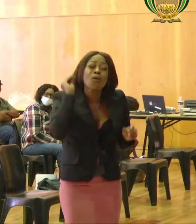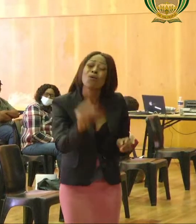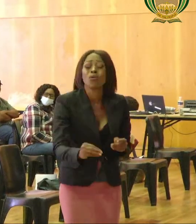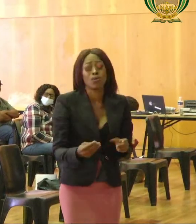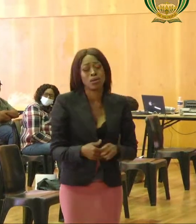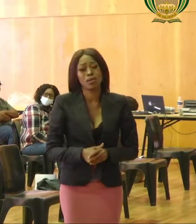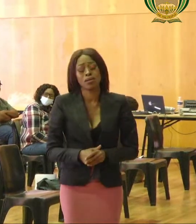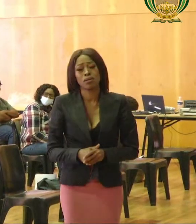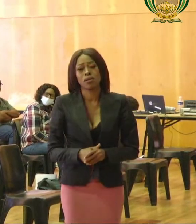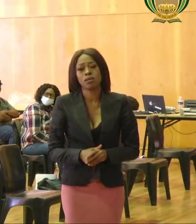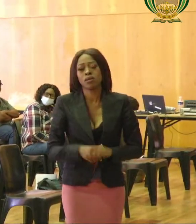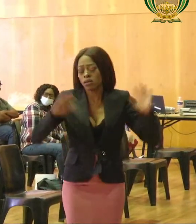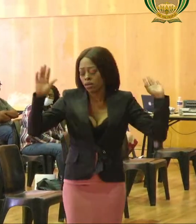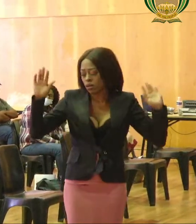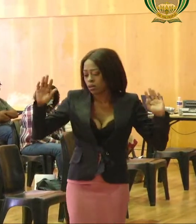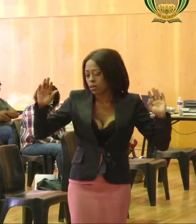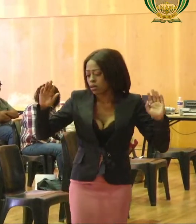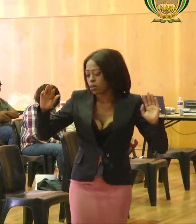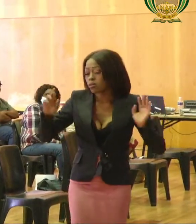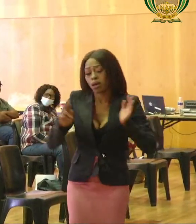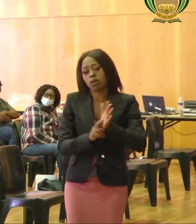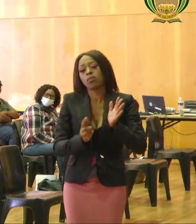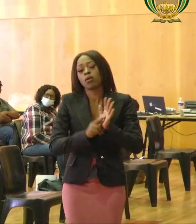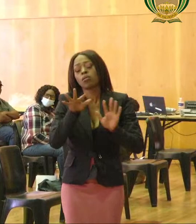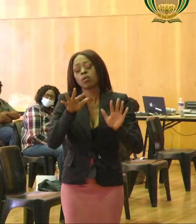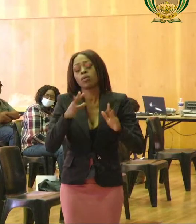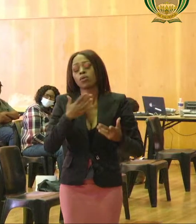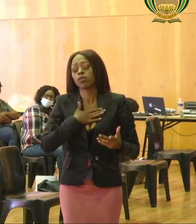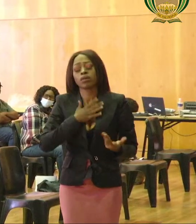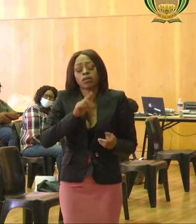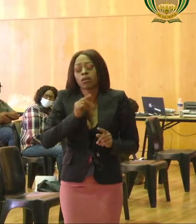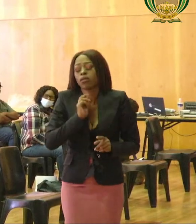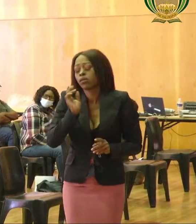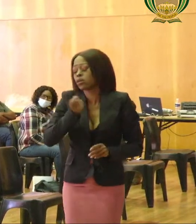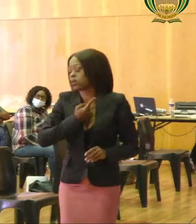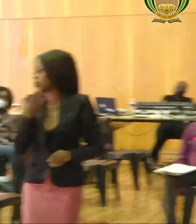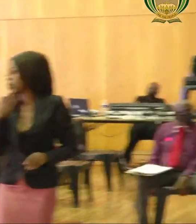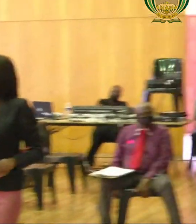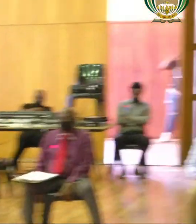So ndithethela ke isikakhulu abantu abangakwazi uzithethela. Enkosi umhlala ngaphambili.